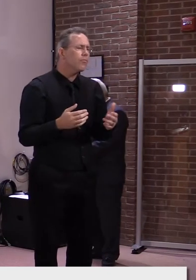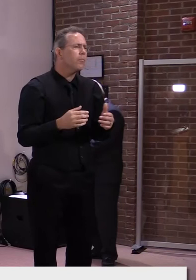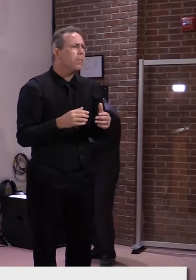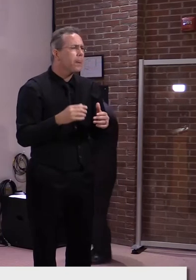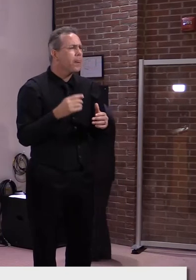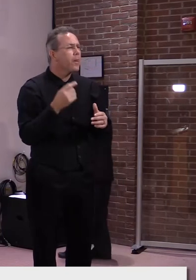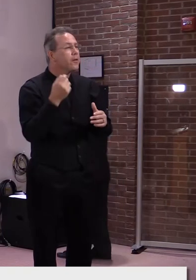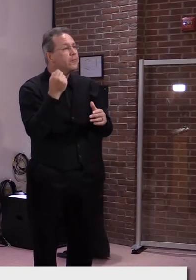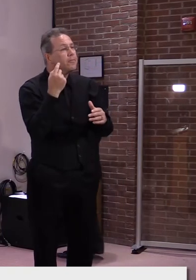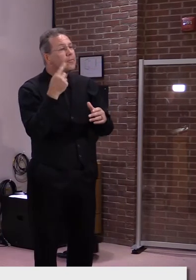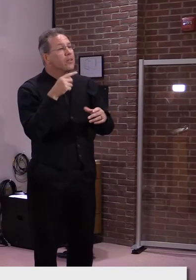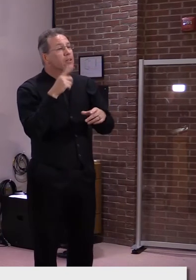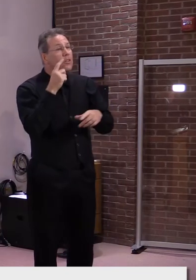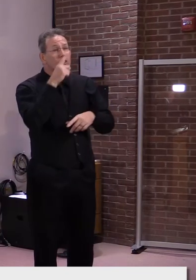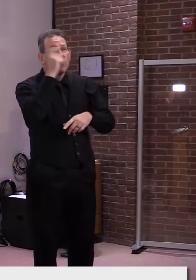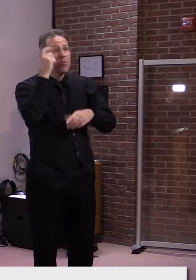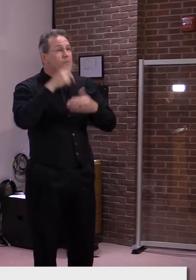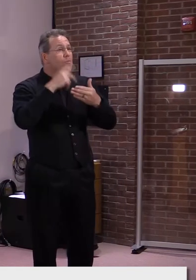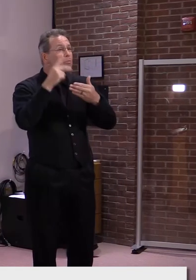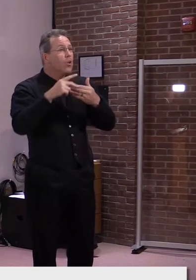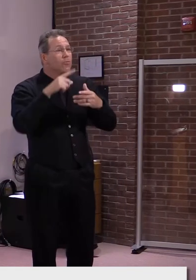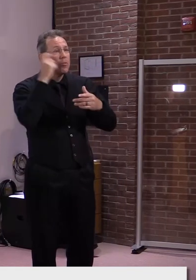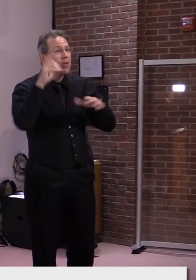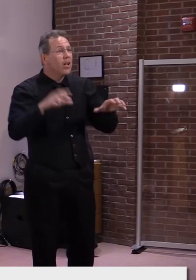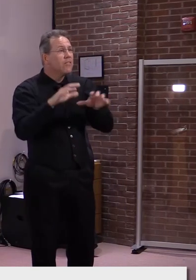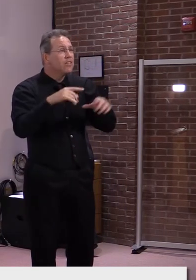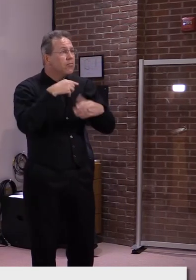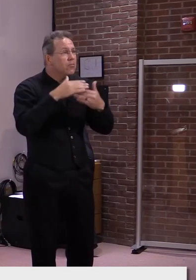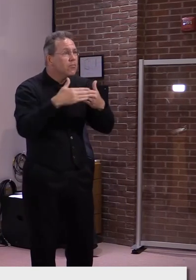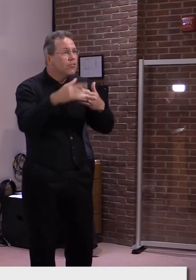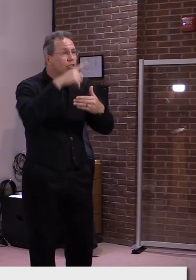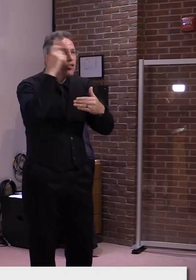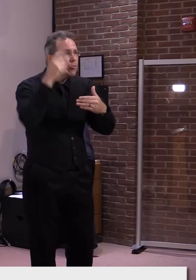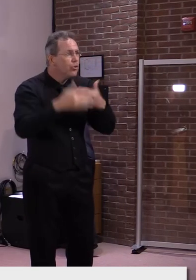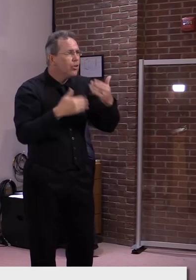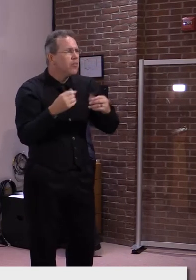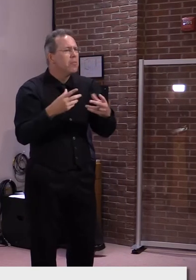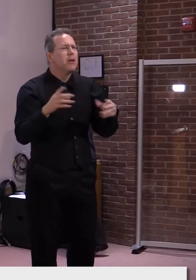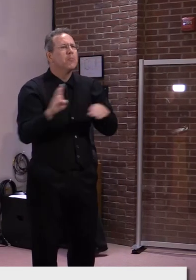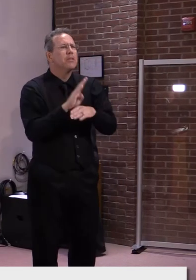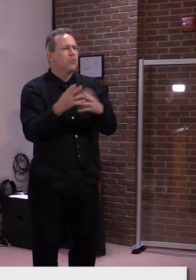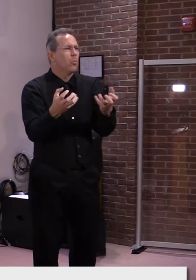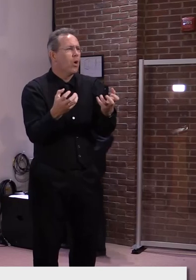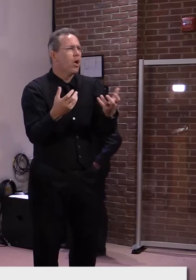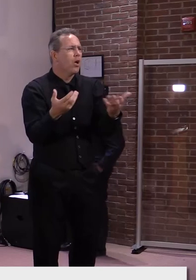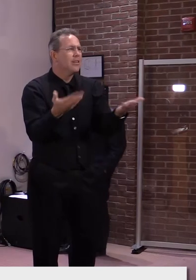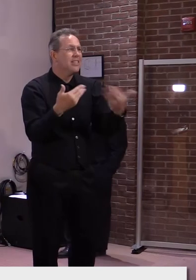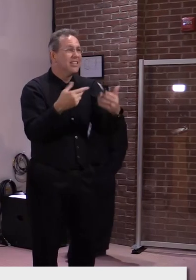these businesses, as you well know, are looking for employees beyond the summer.